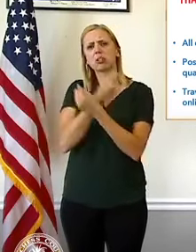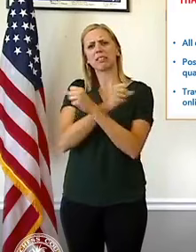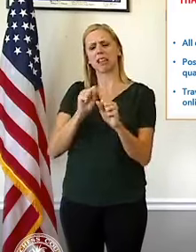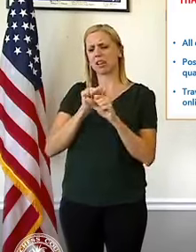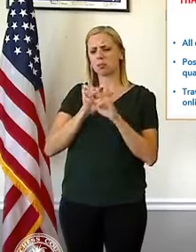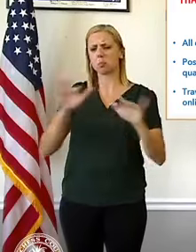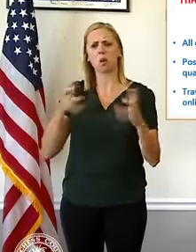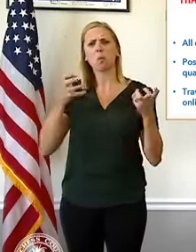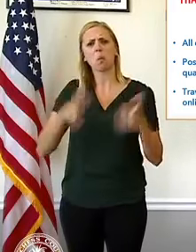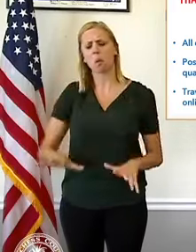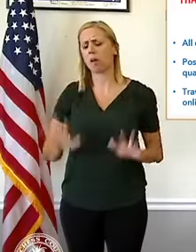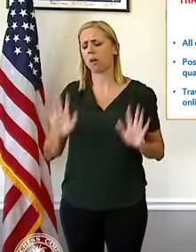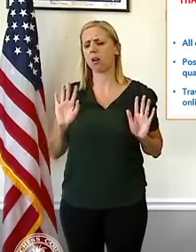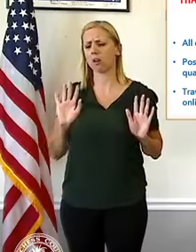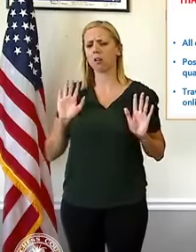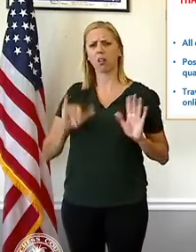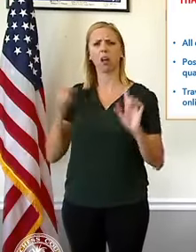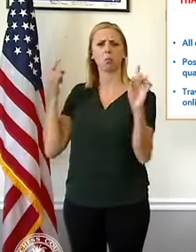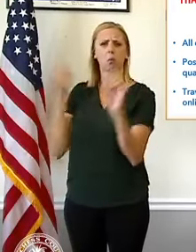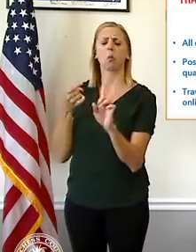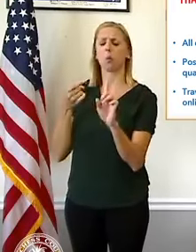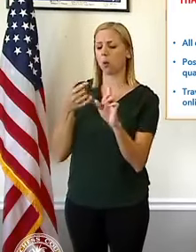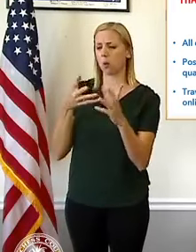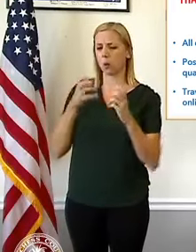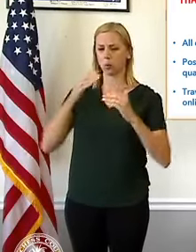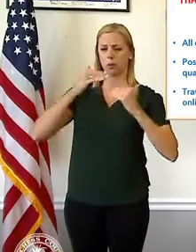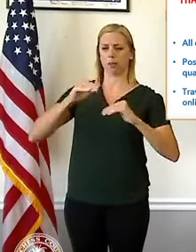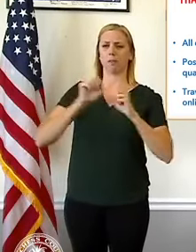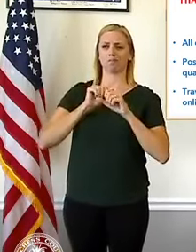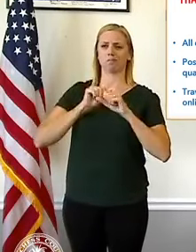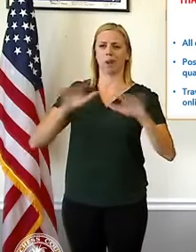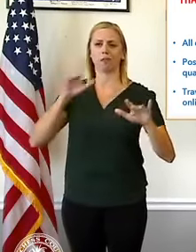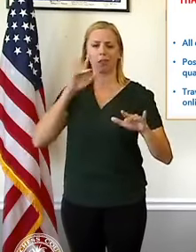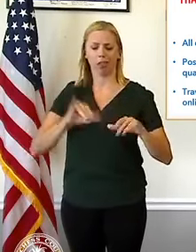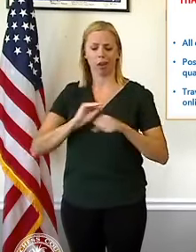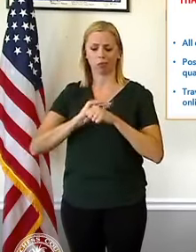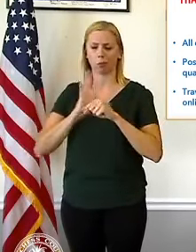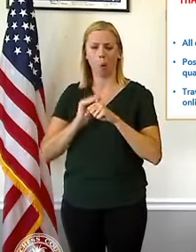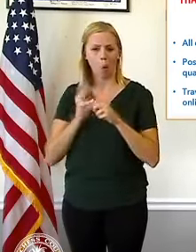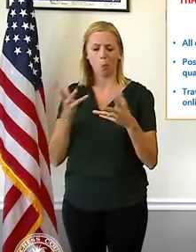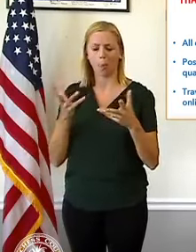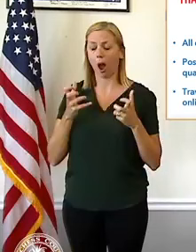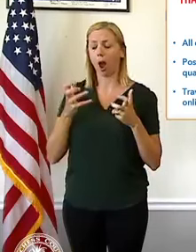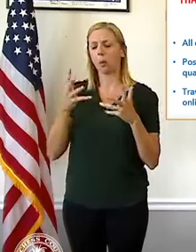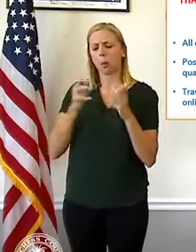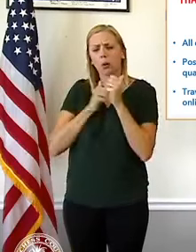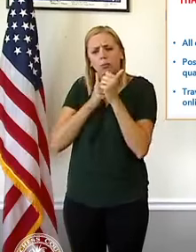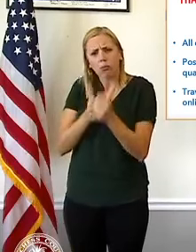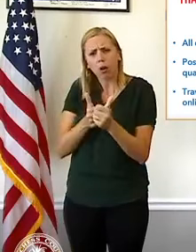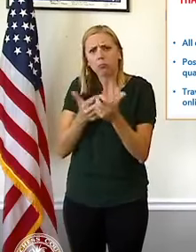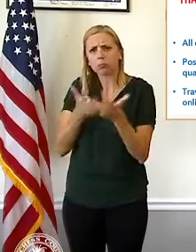disease. And to the extent you can, obviously, we want you to comply